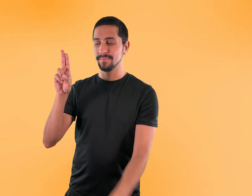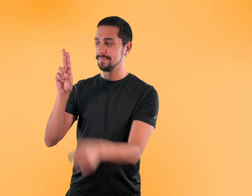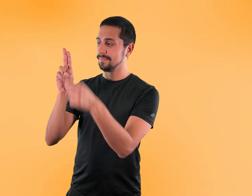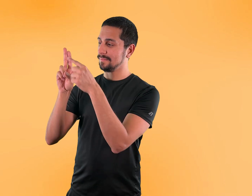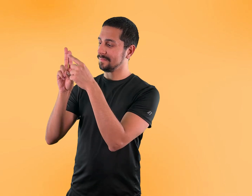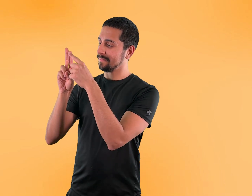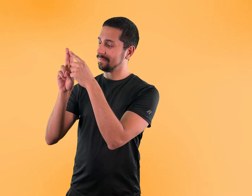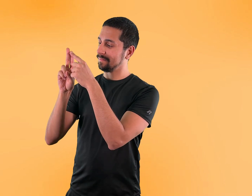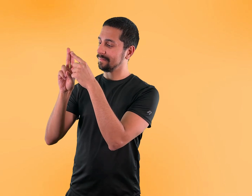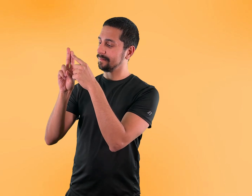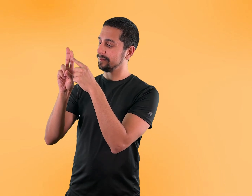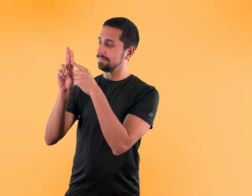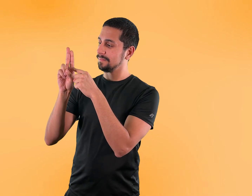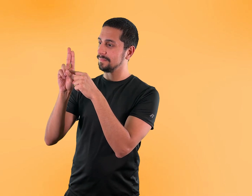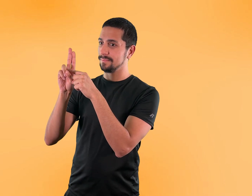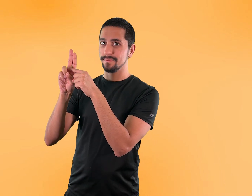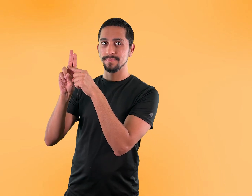You can trace this one too.